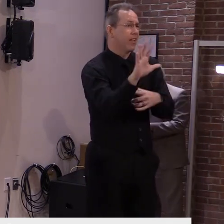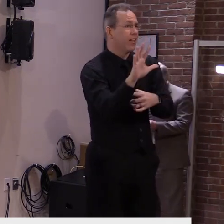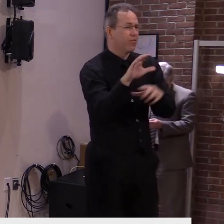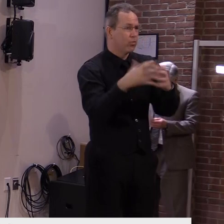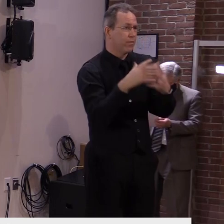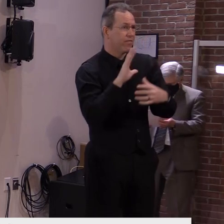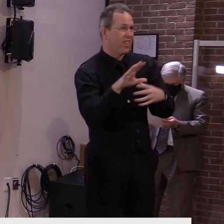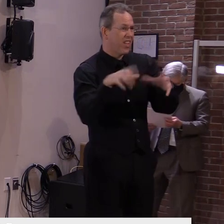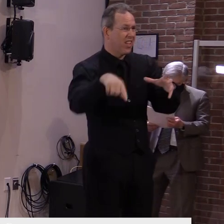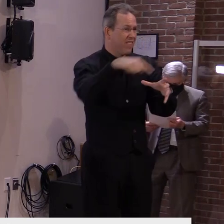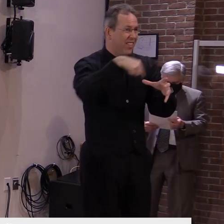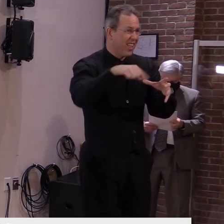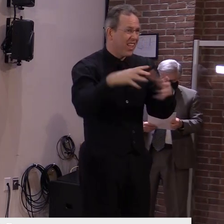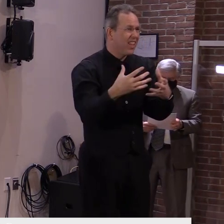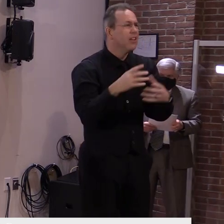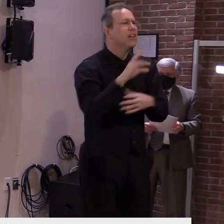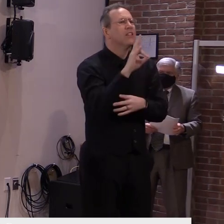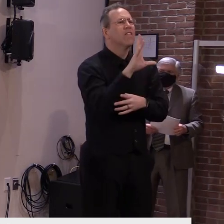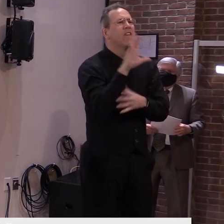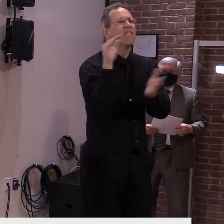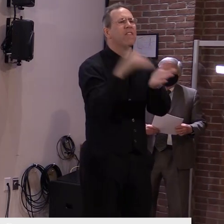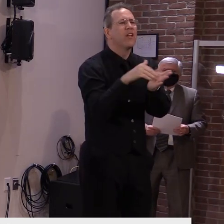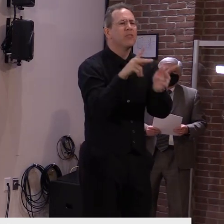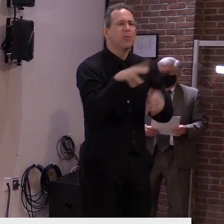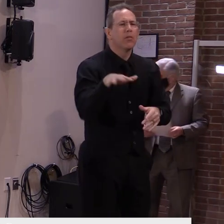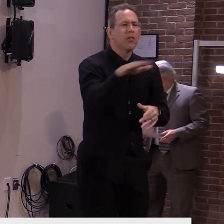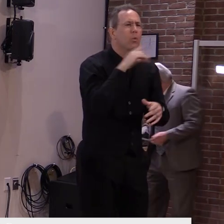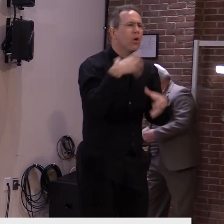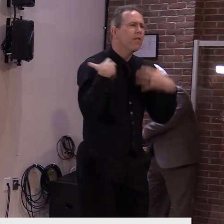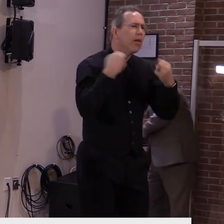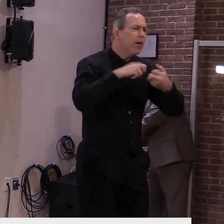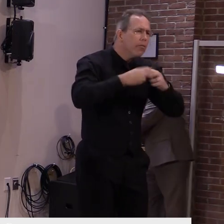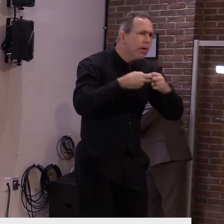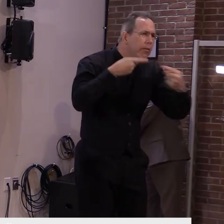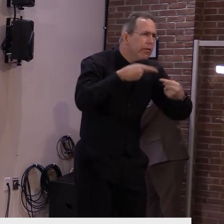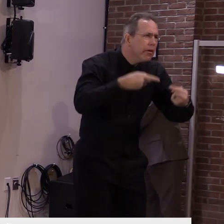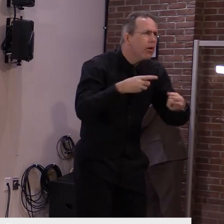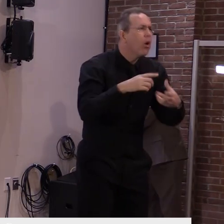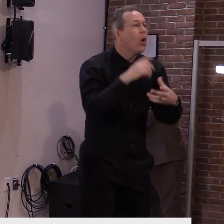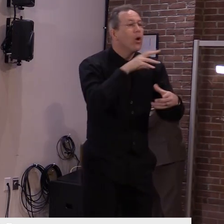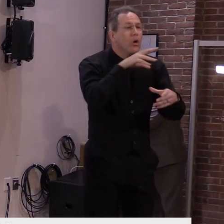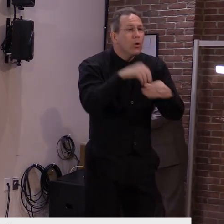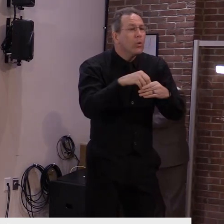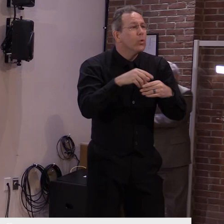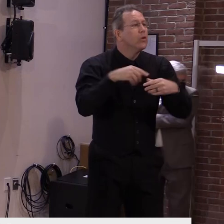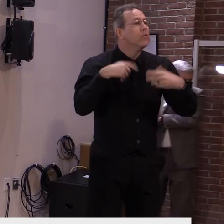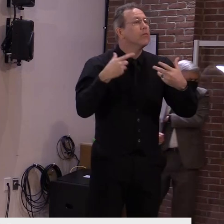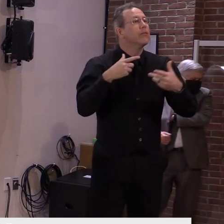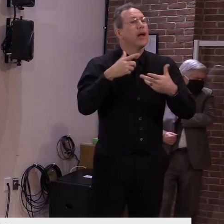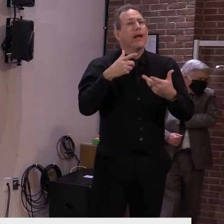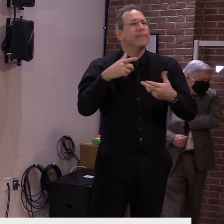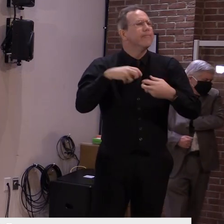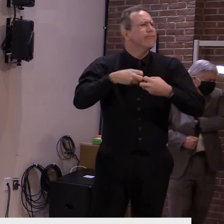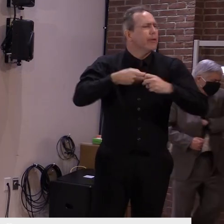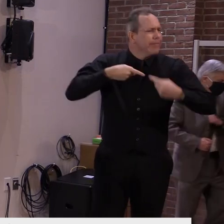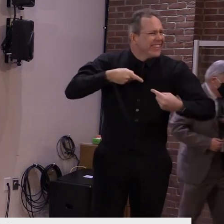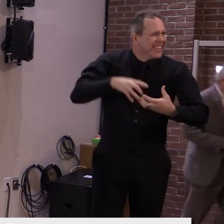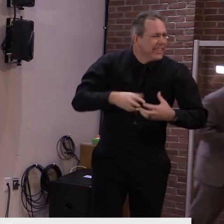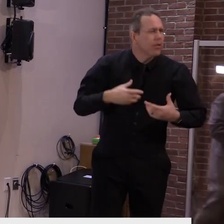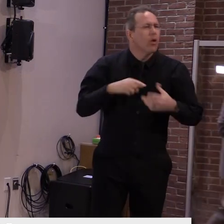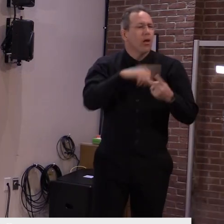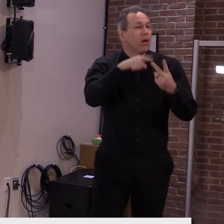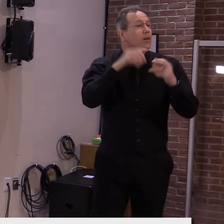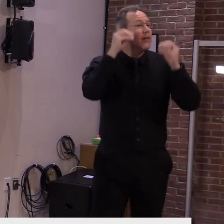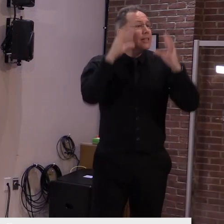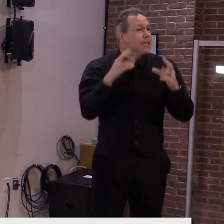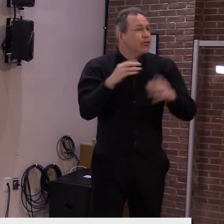about 75,000 of those with underlying health conditions, as well as educators and more public safety